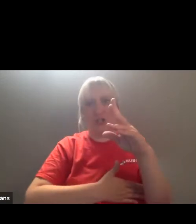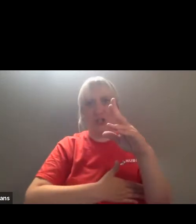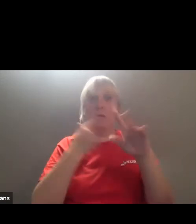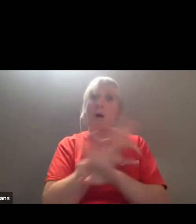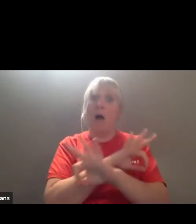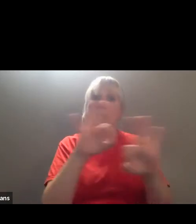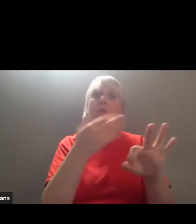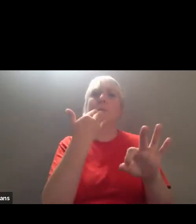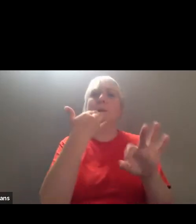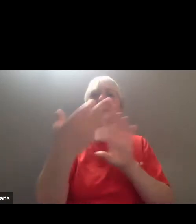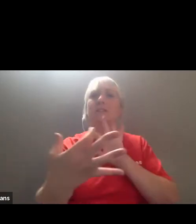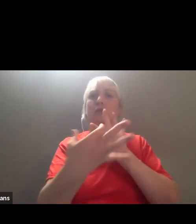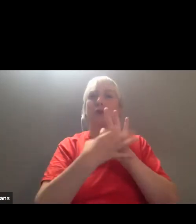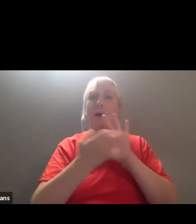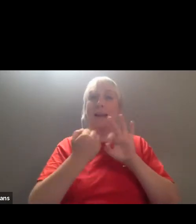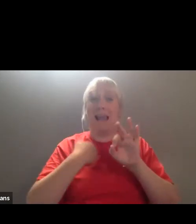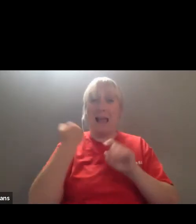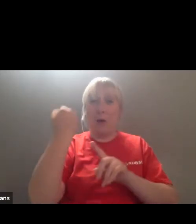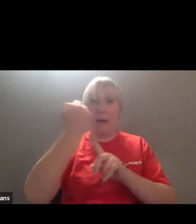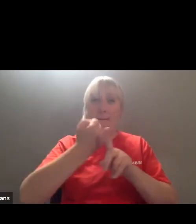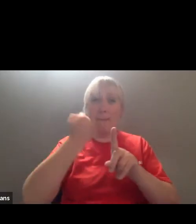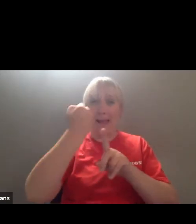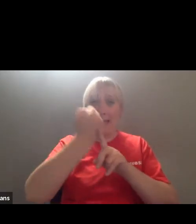that campaign and at